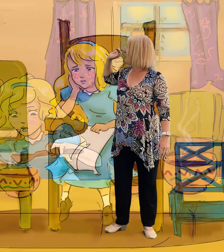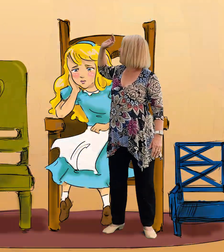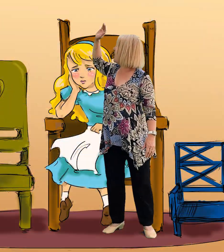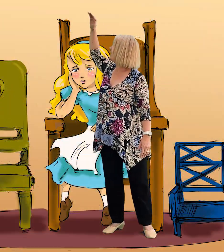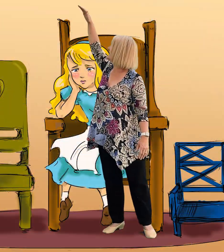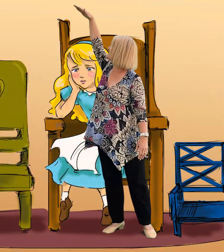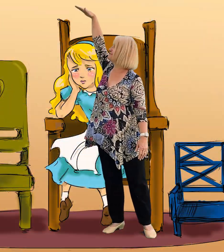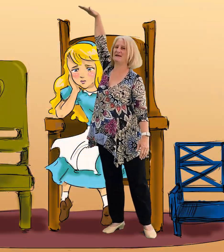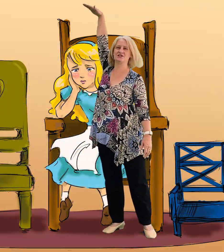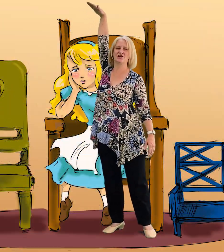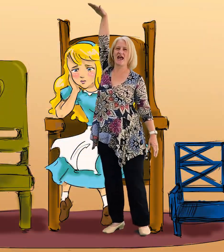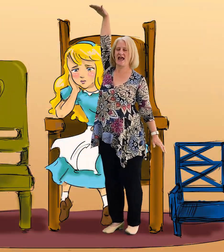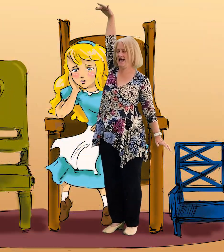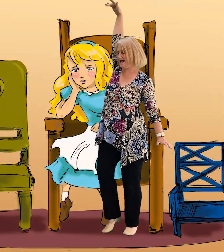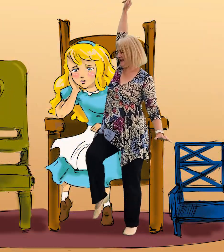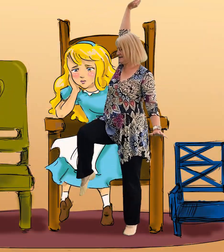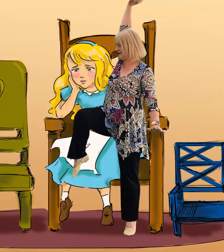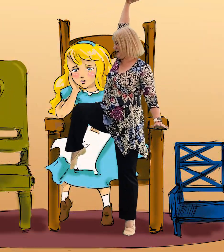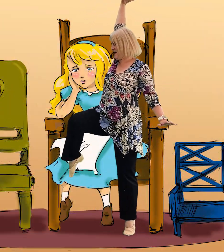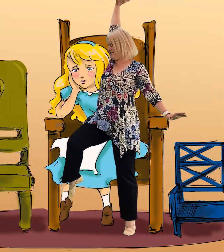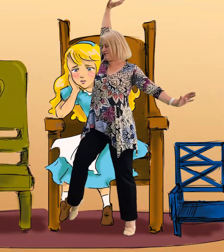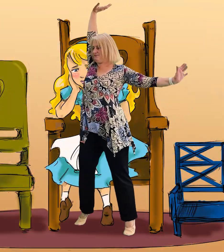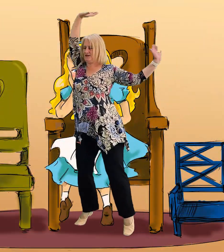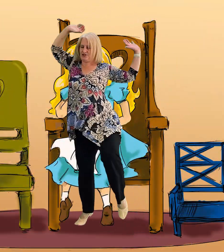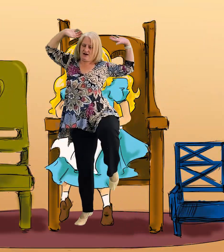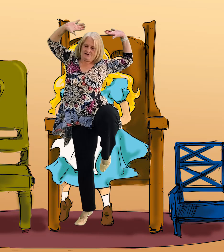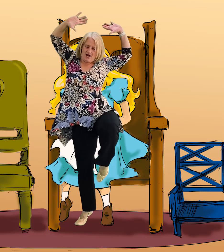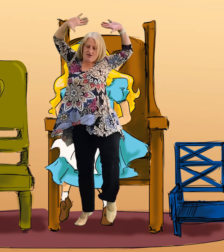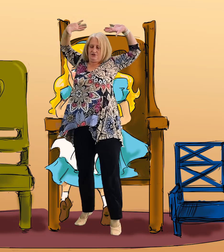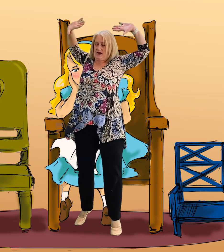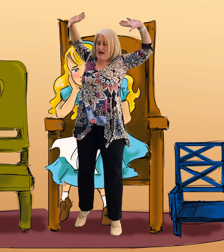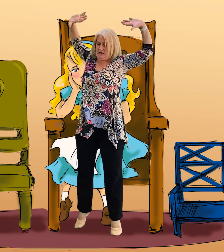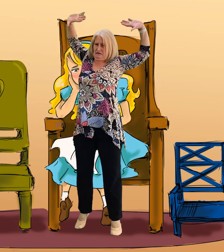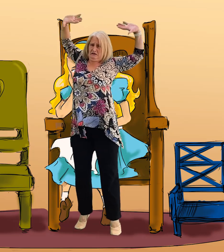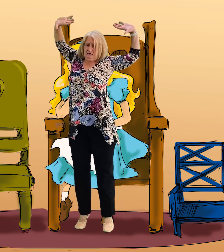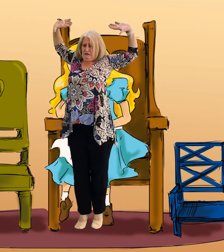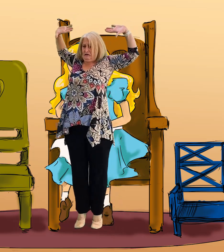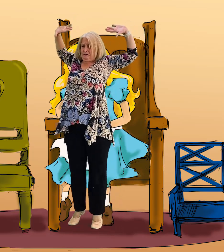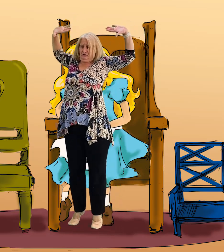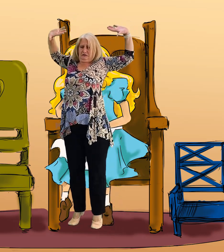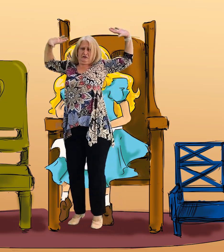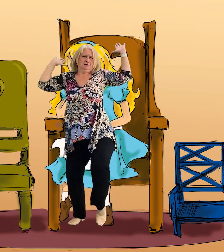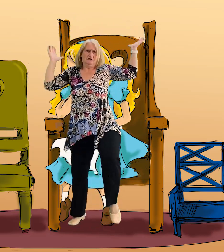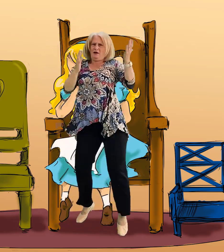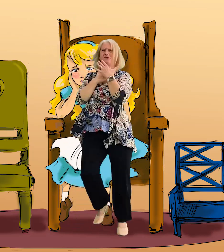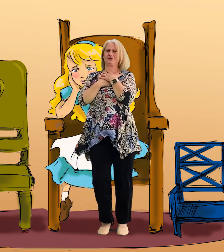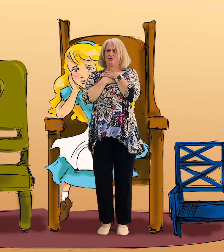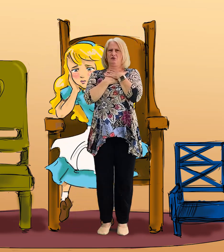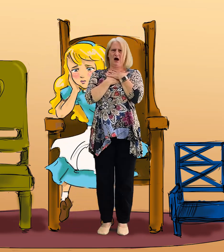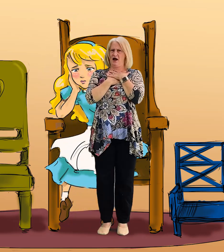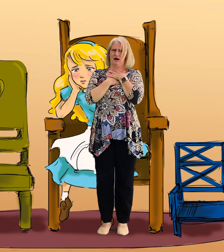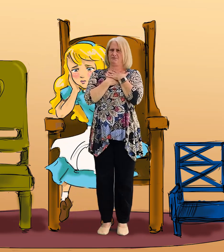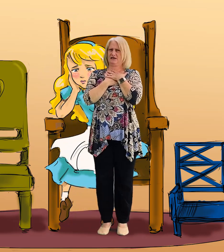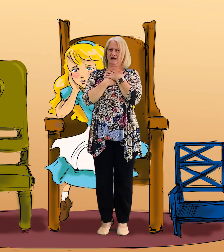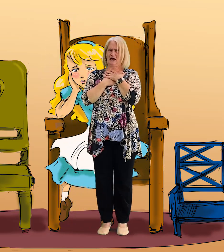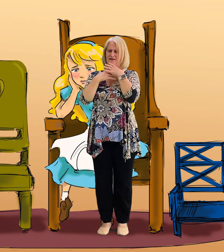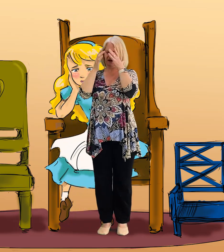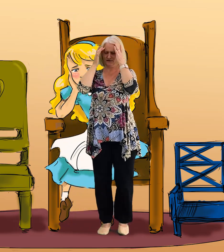Oh, it's a big chair. Let's climb onto the big chair as high as you can. Oh, that was too high. didn't like that.